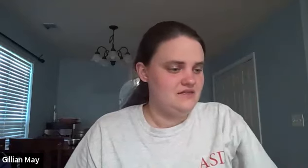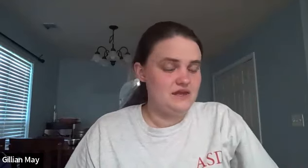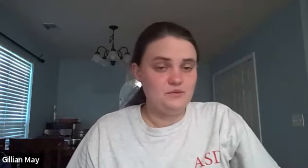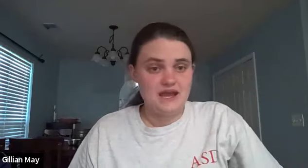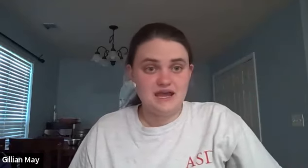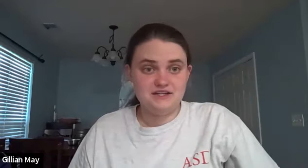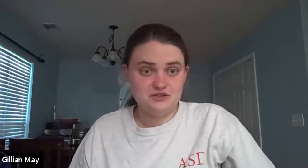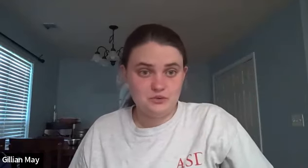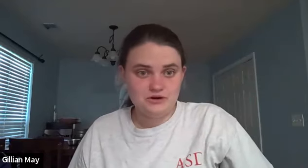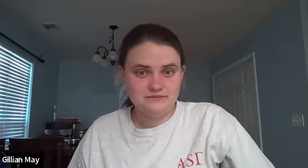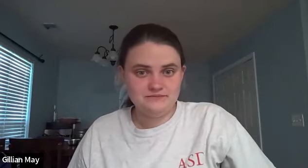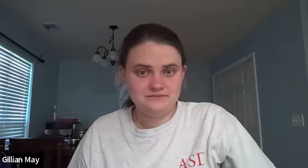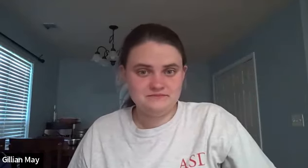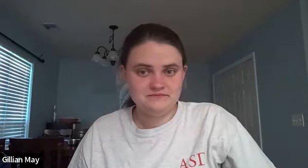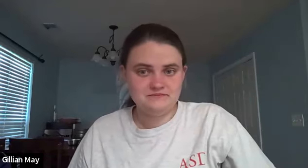Then we had door,